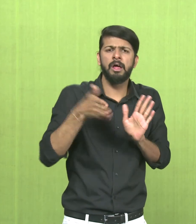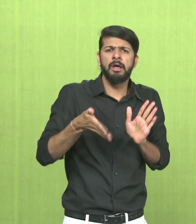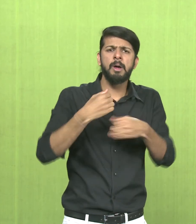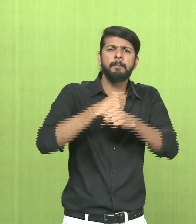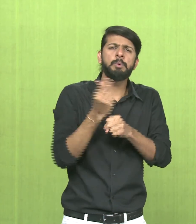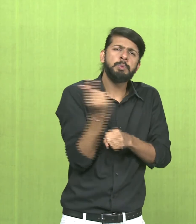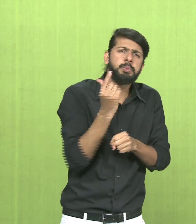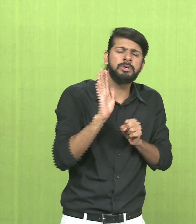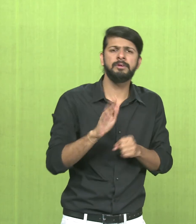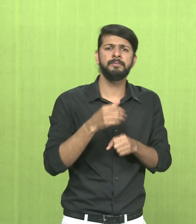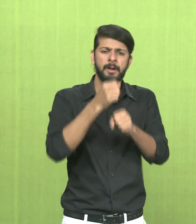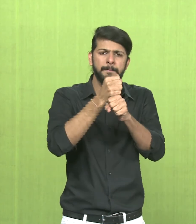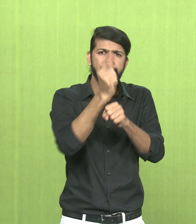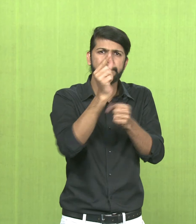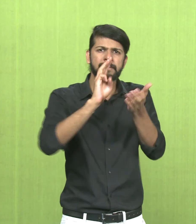for the urban market,